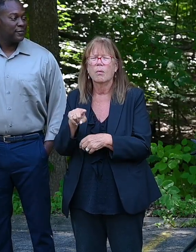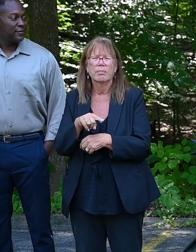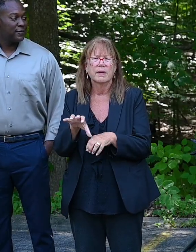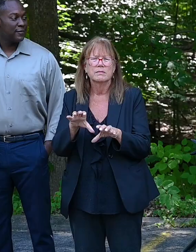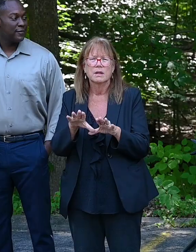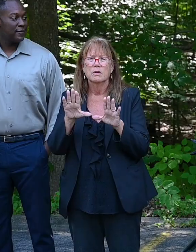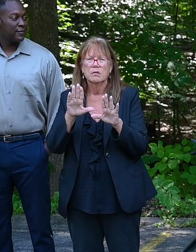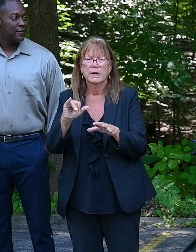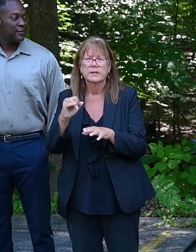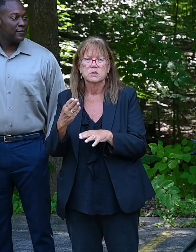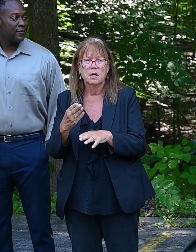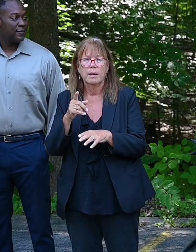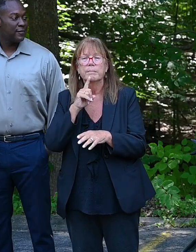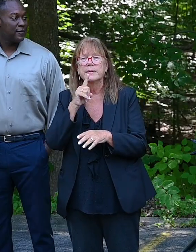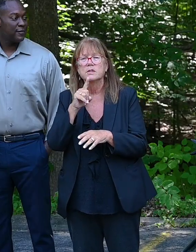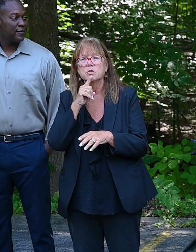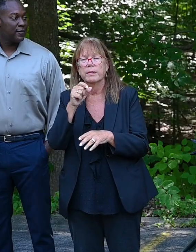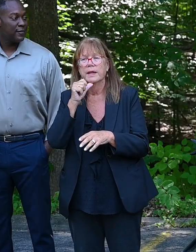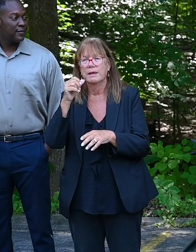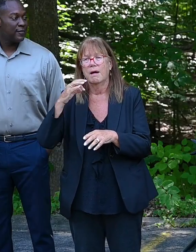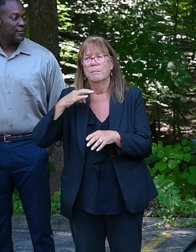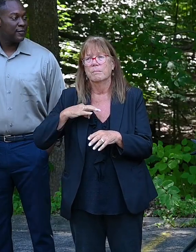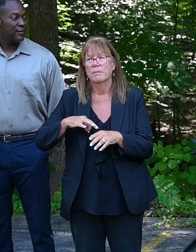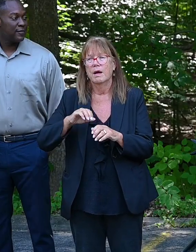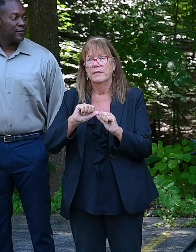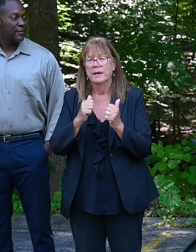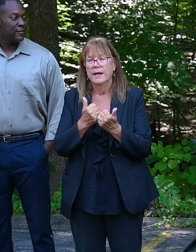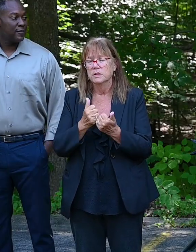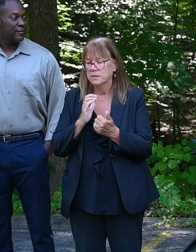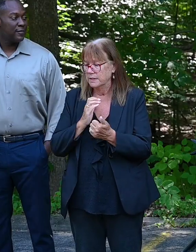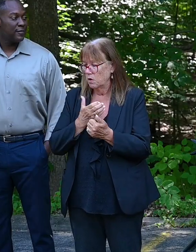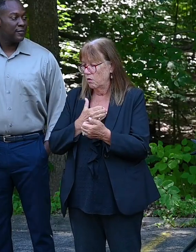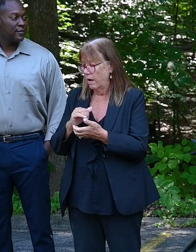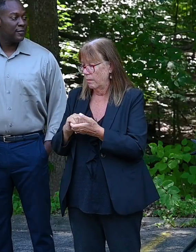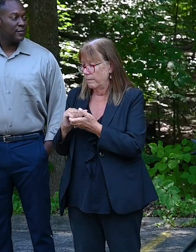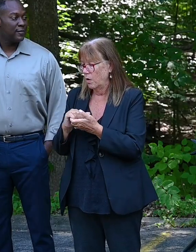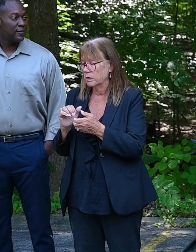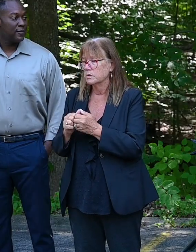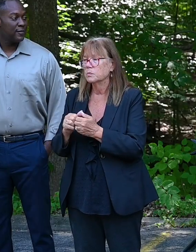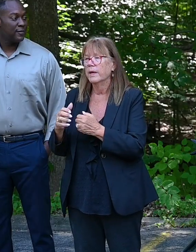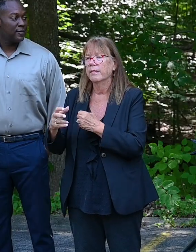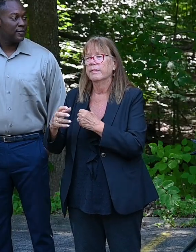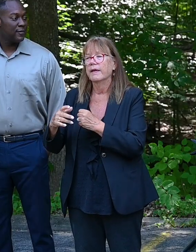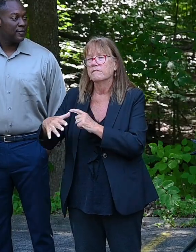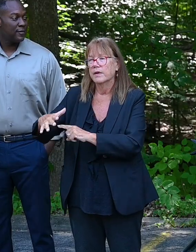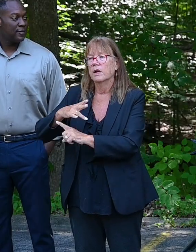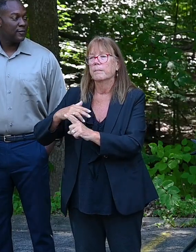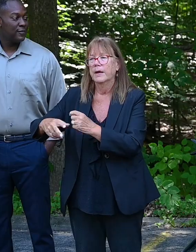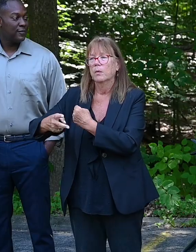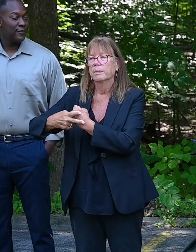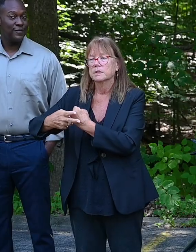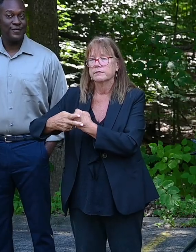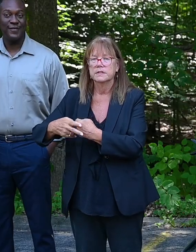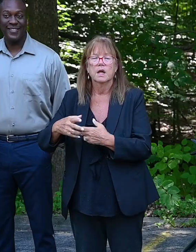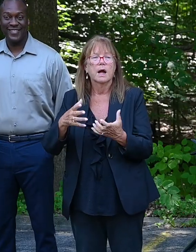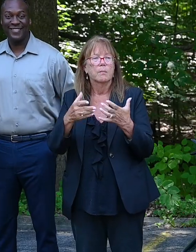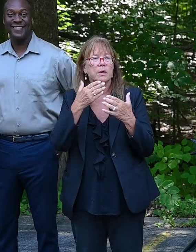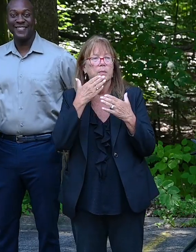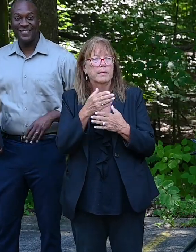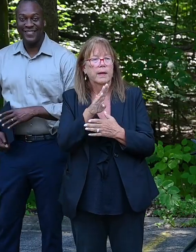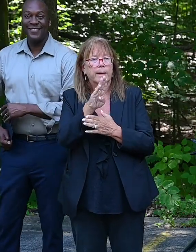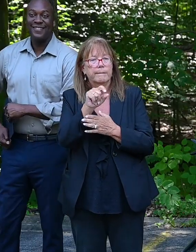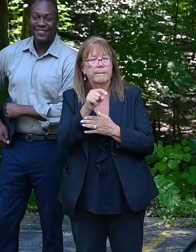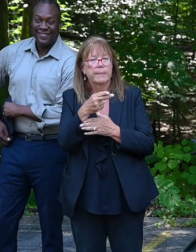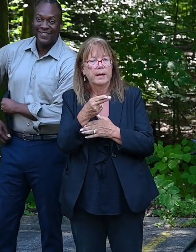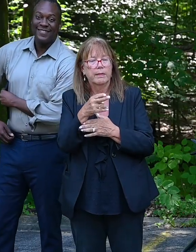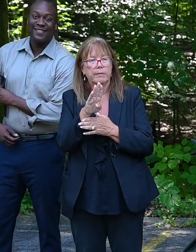property owners our environmental preservation partners. I'd also like to thank our DPZ team, specifically Beth Burgess and Eric Bushman.